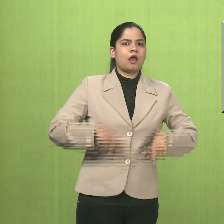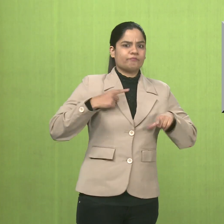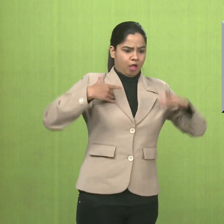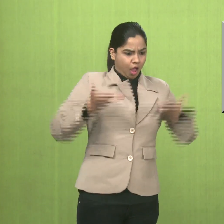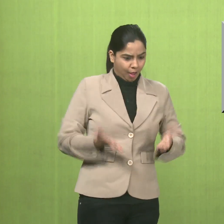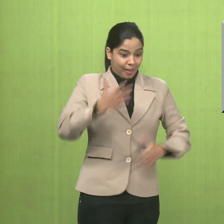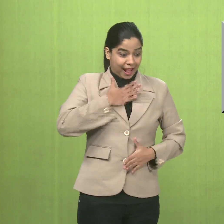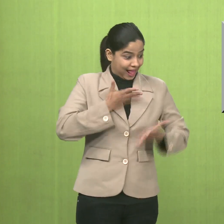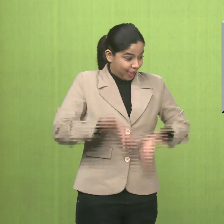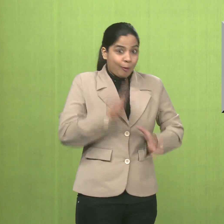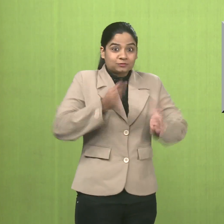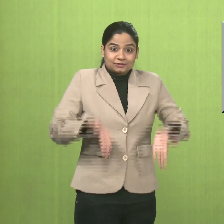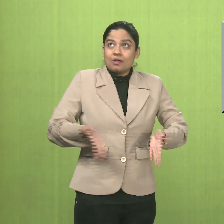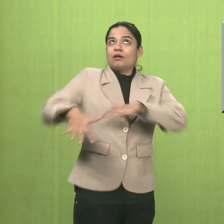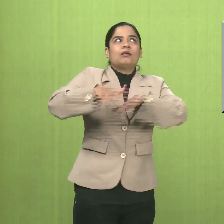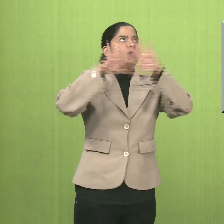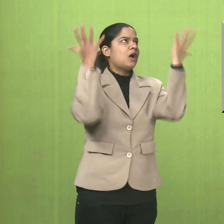Living somewhere, to live somewhere and earning there.